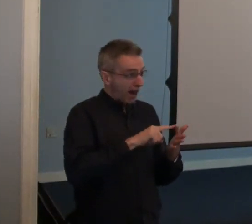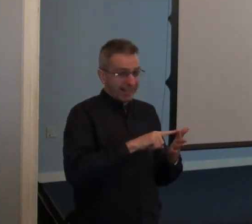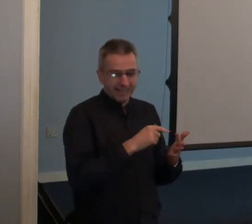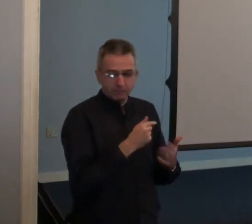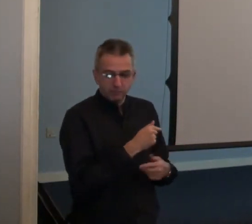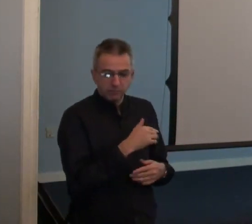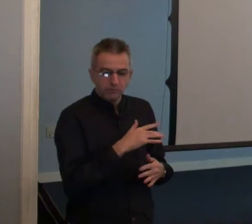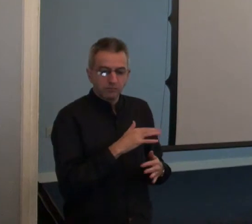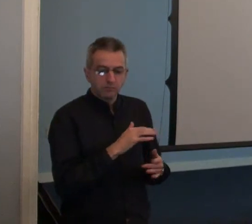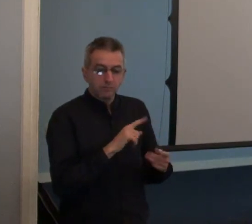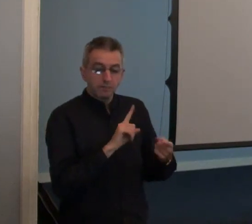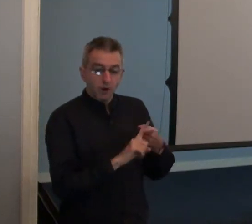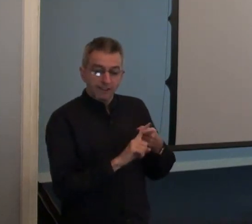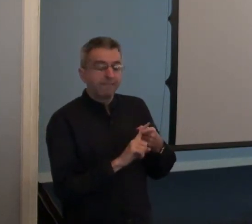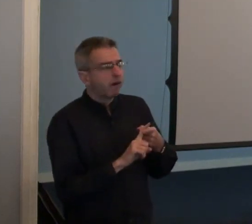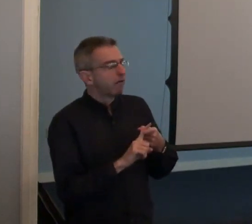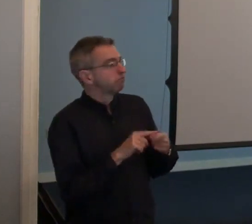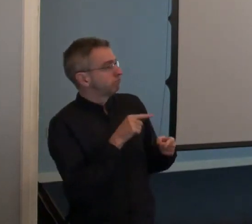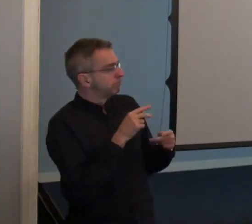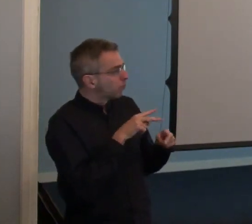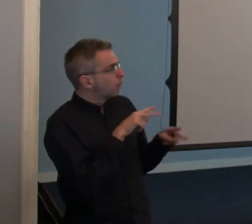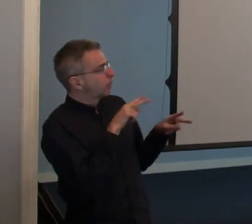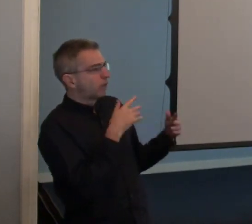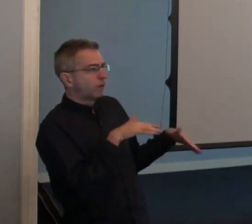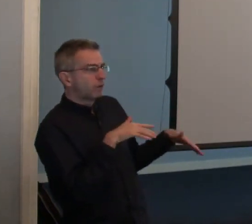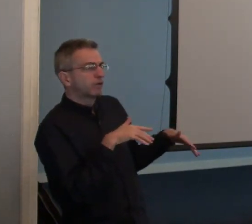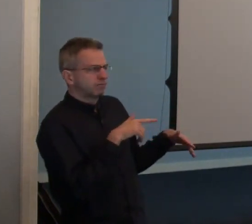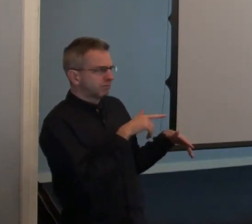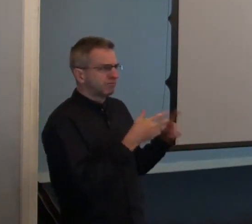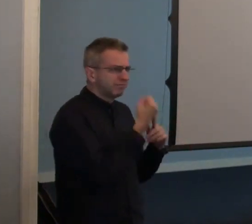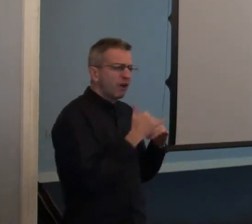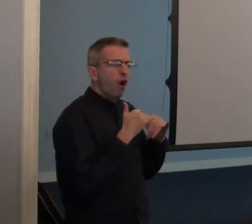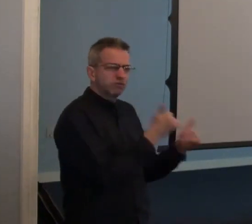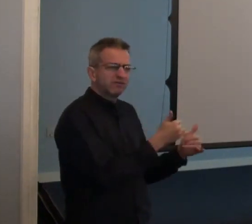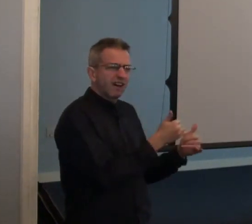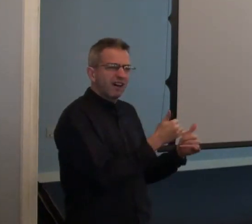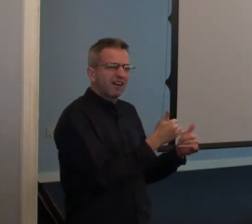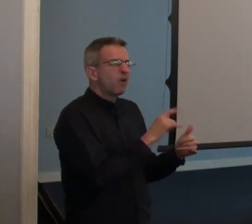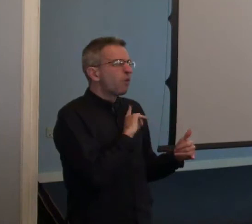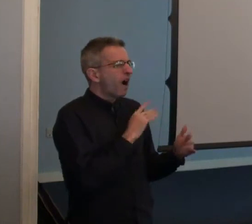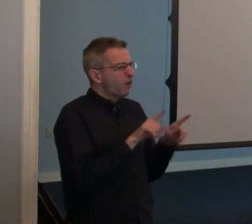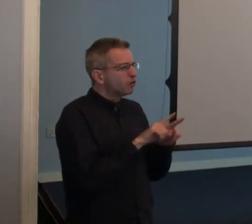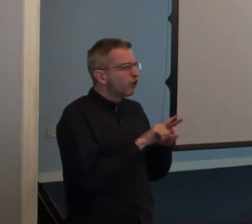The clip of the actor, Marley Maitland, again was positive that they saw that someone who was profoundly deaf could win an